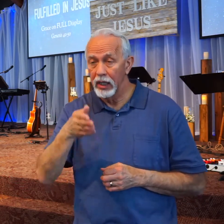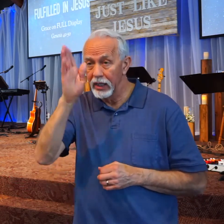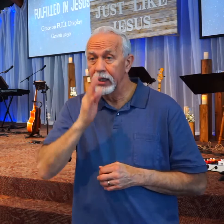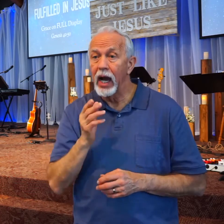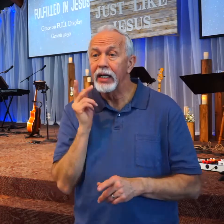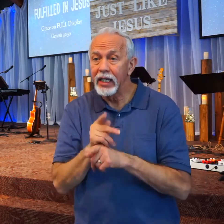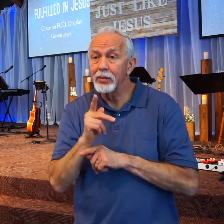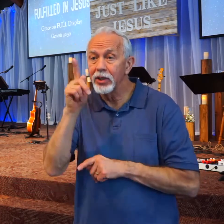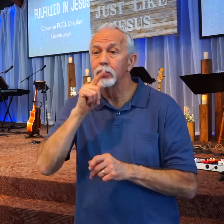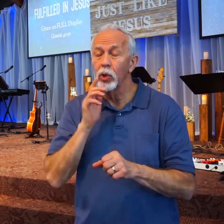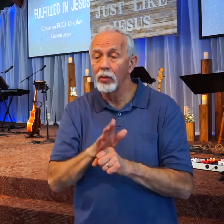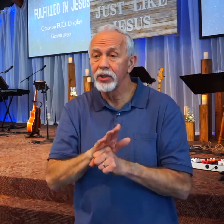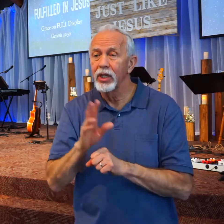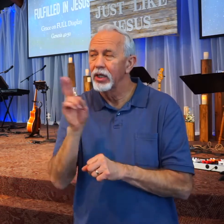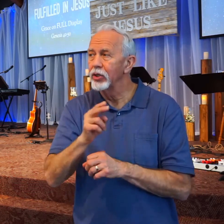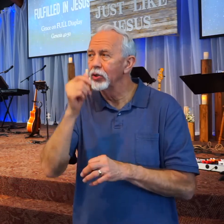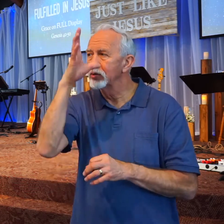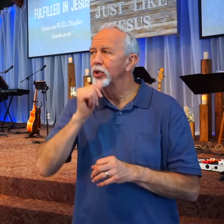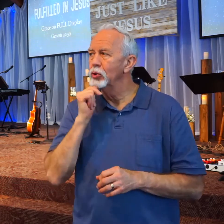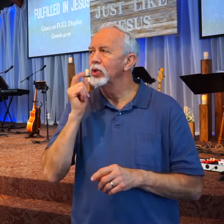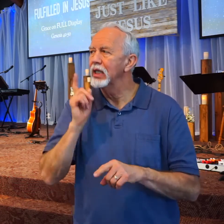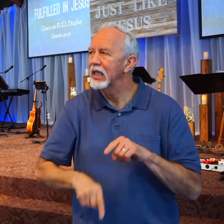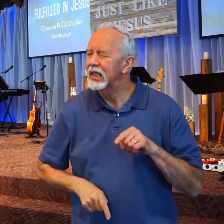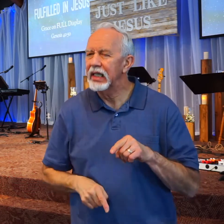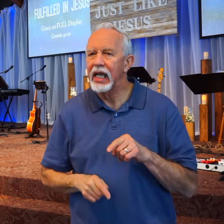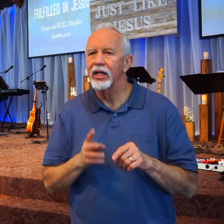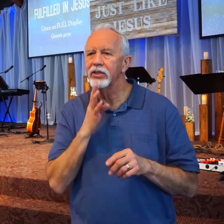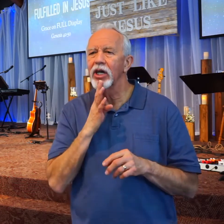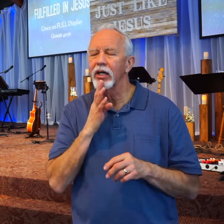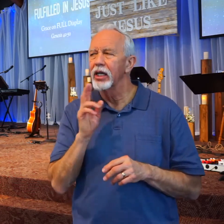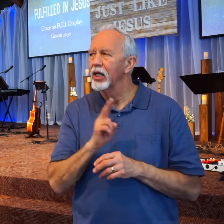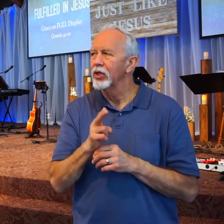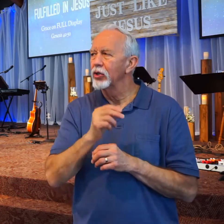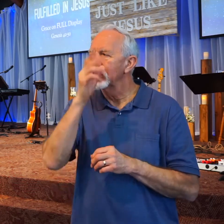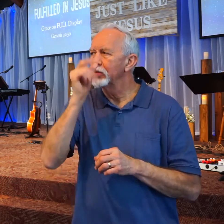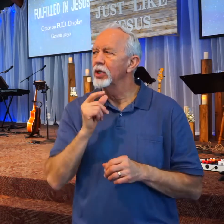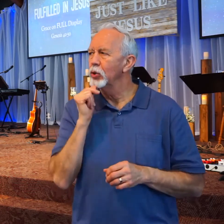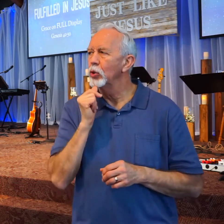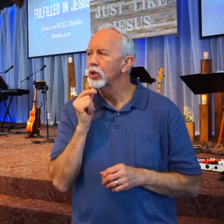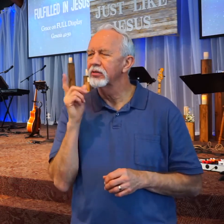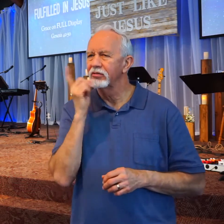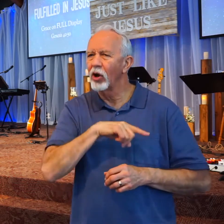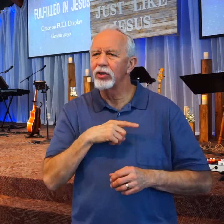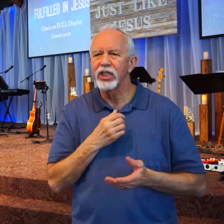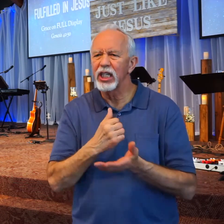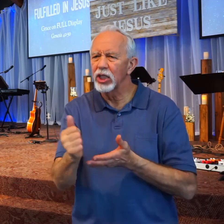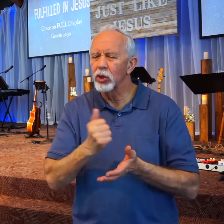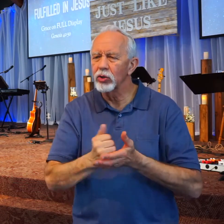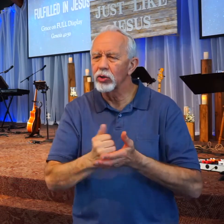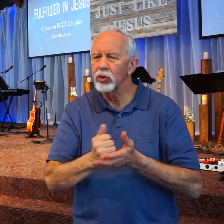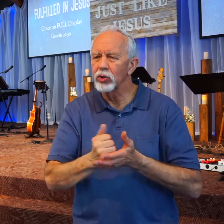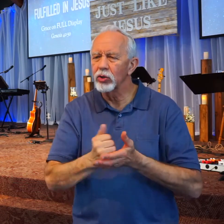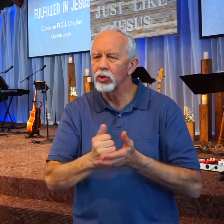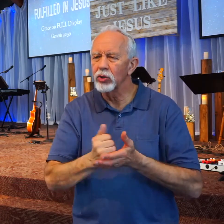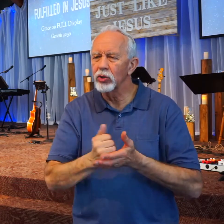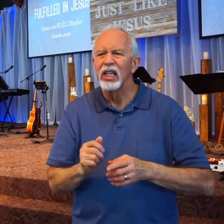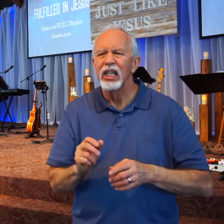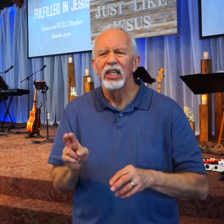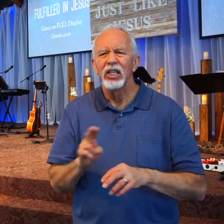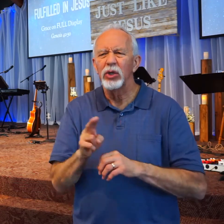promises. He can use men who can't talk. He can use men who are falsely accused. He can use those who